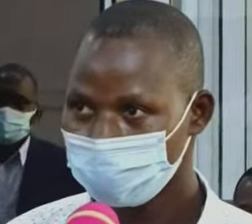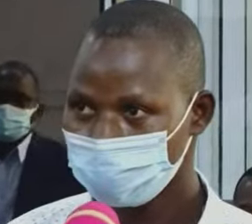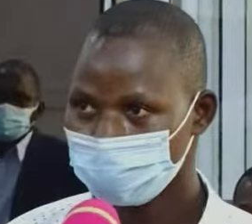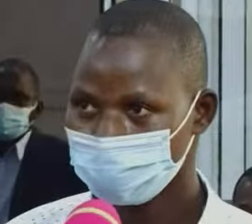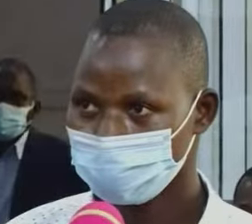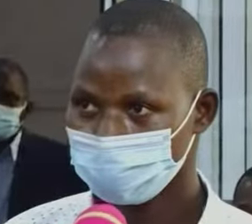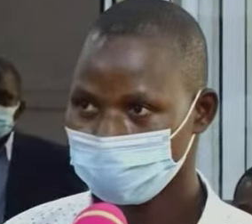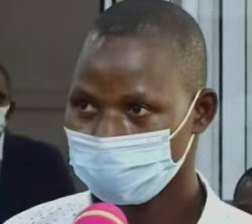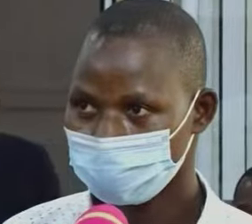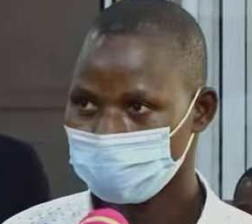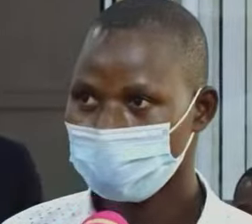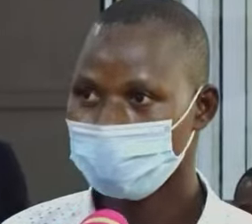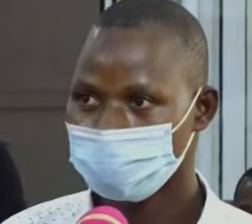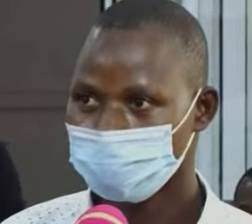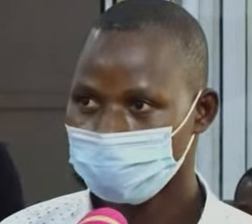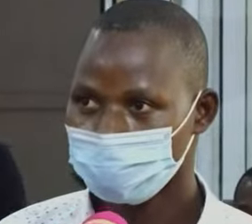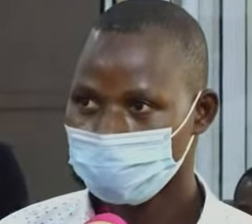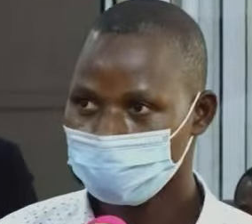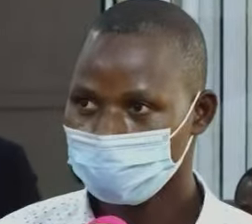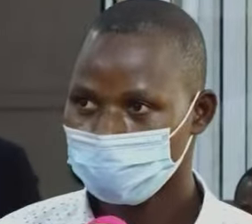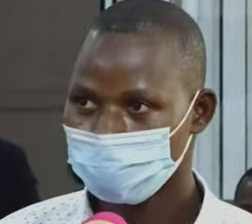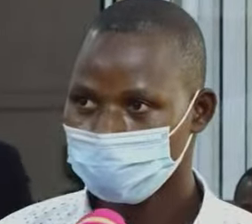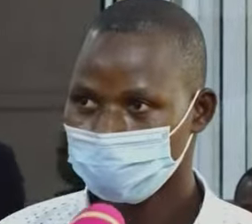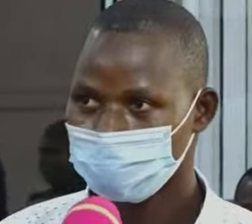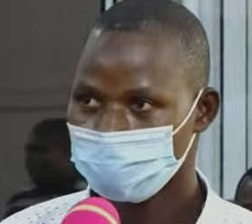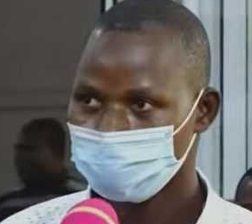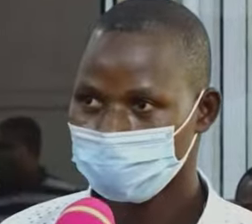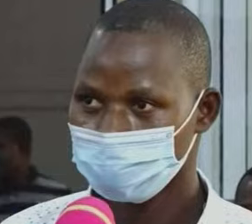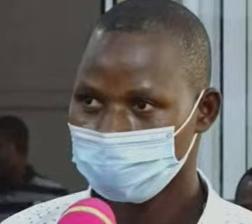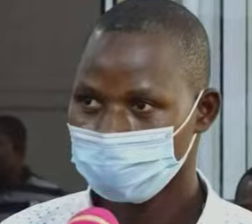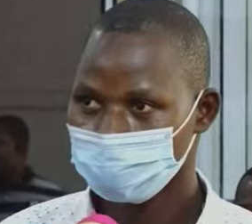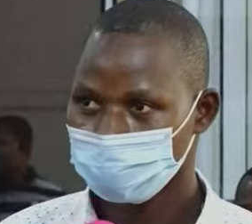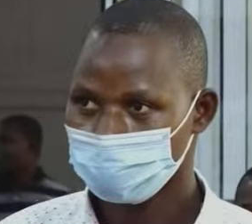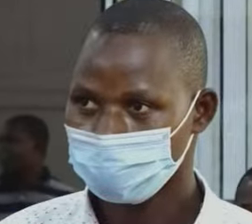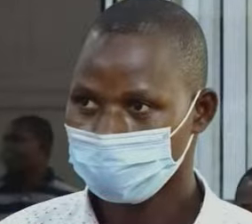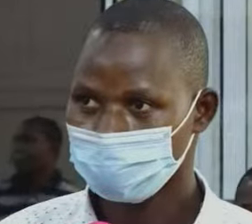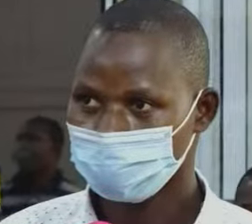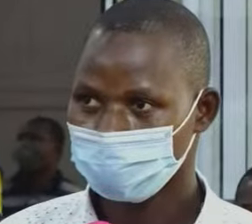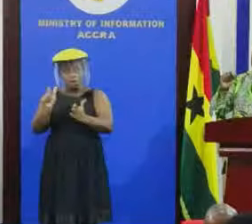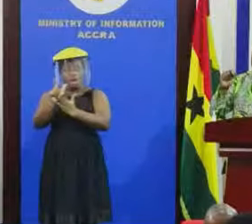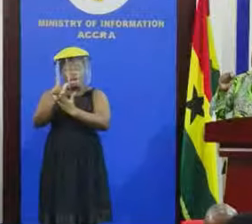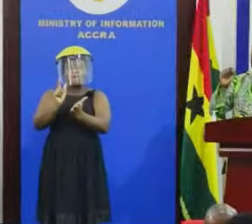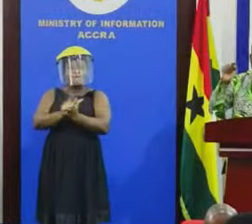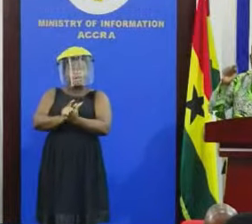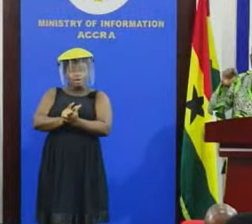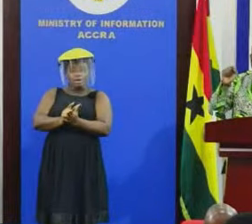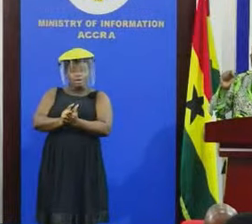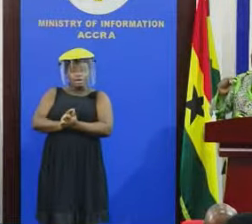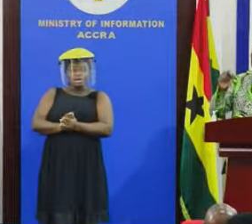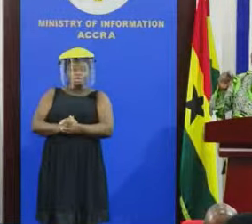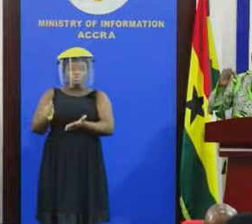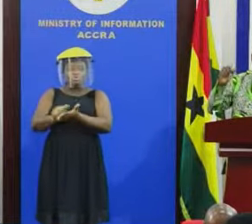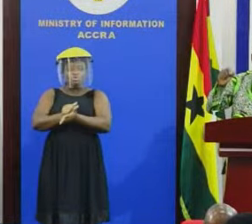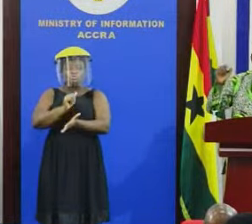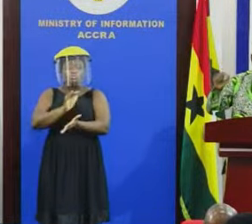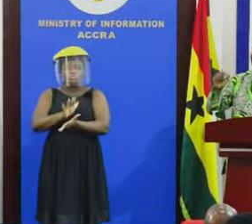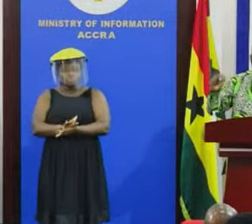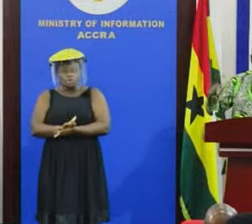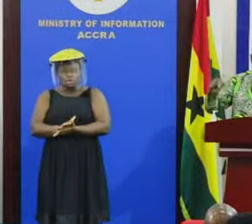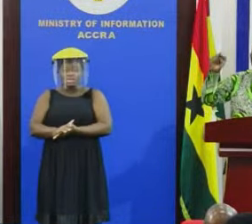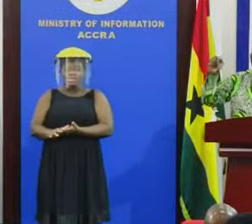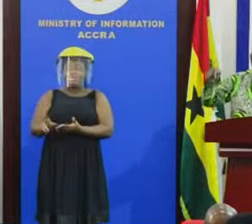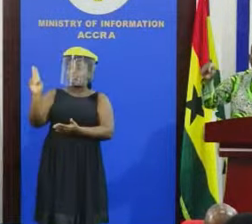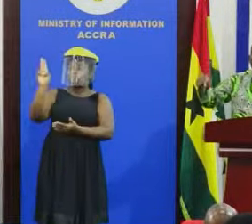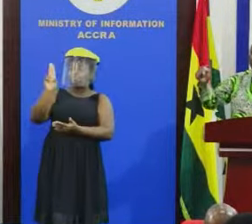it wasn't about arguing with you. It was because they said they were looking for a legal mandate to destroy wooden boats that were being